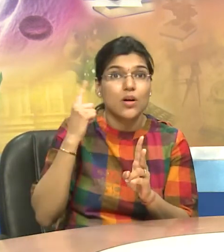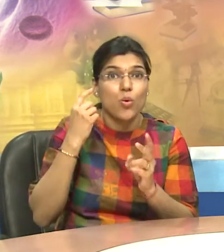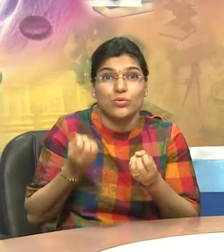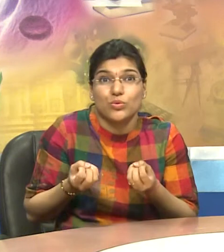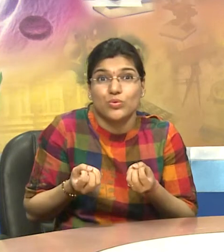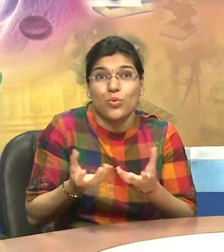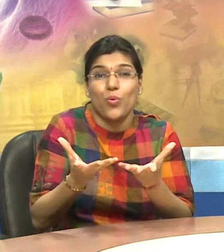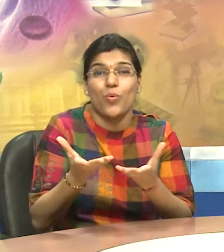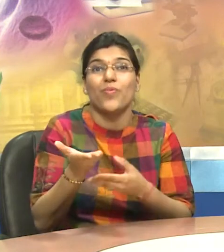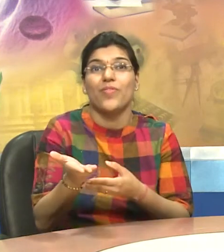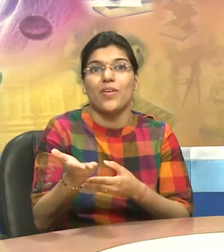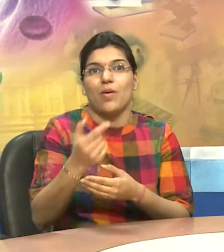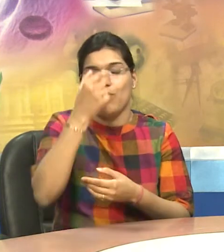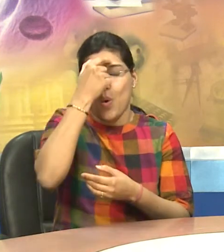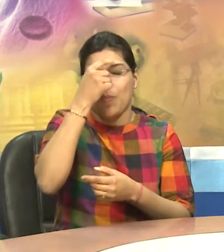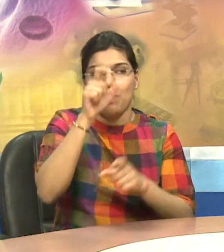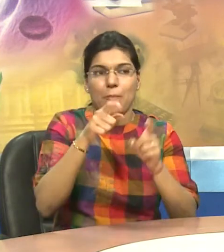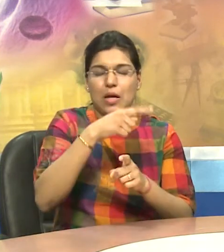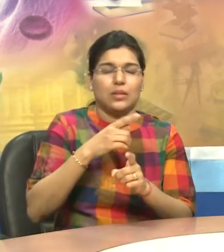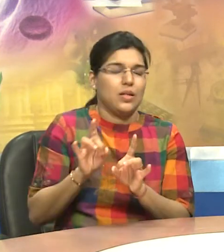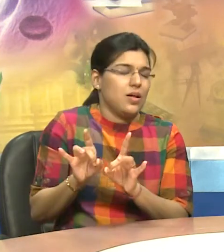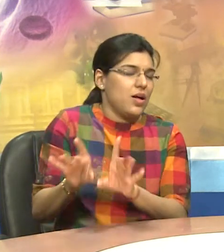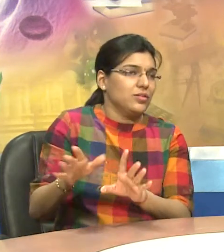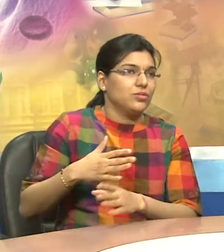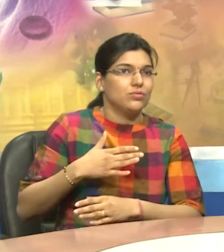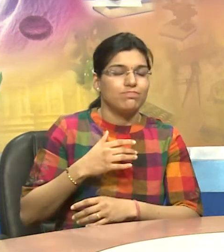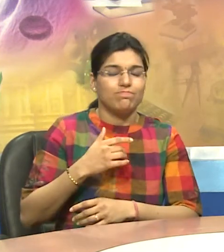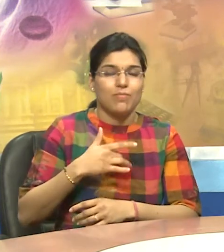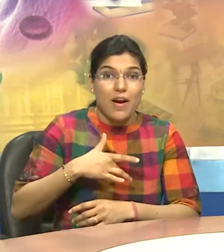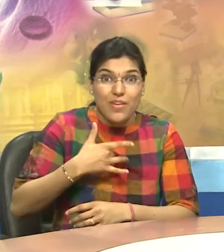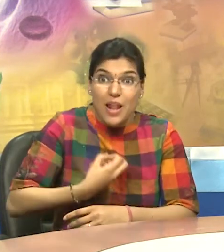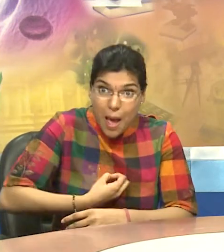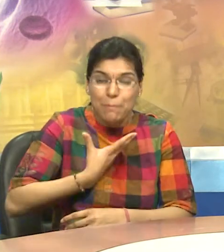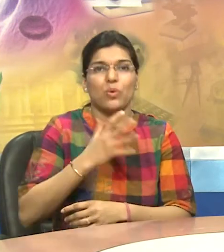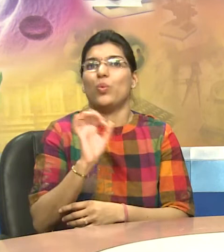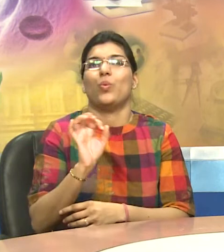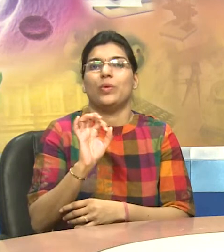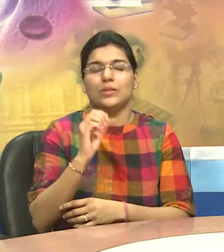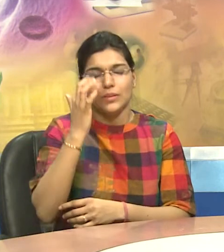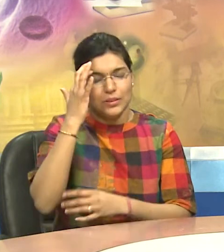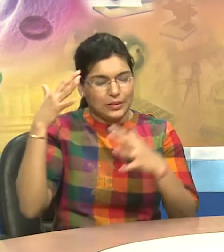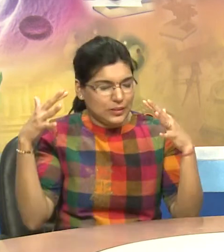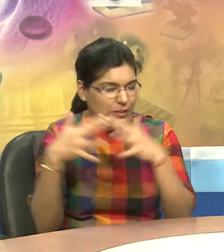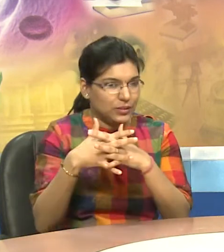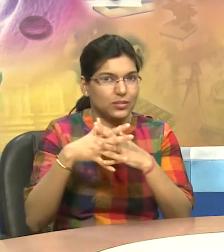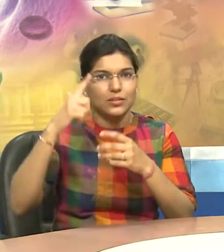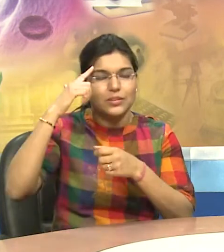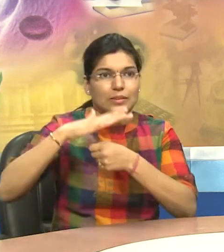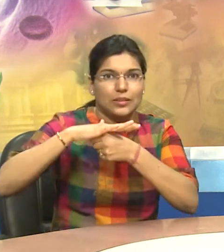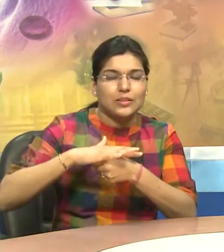screeching tires on the road. They are noises which is not the happy sound,